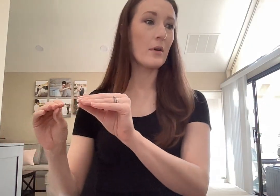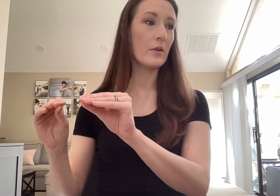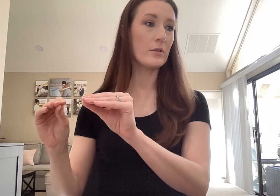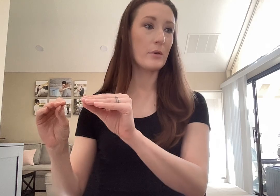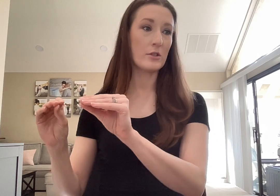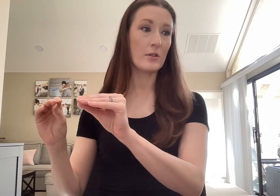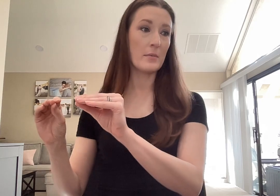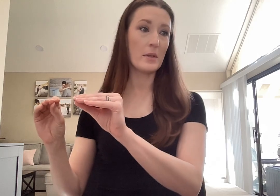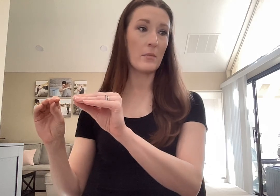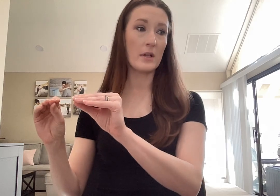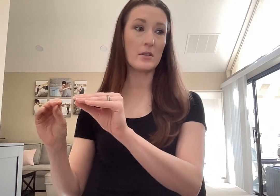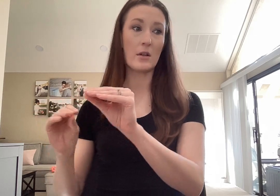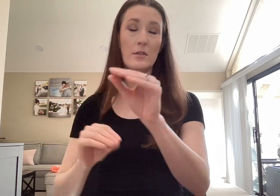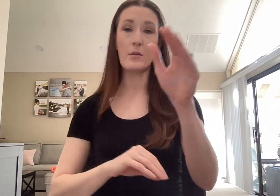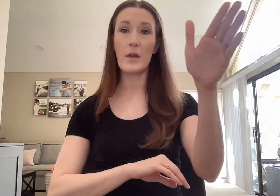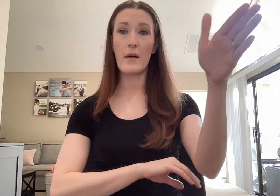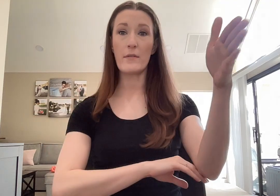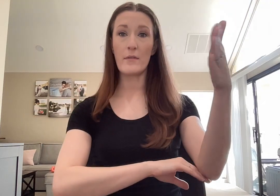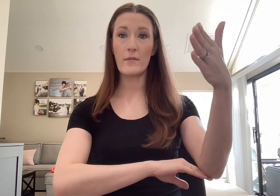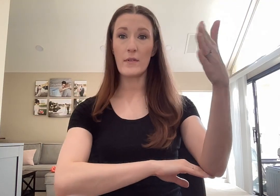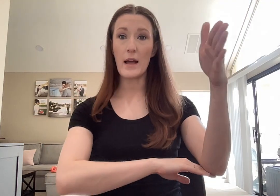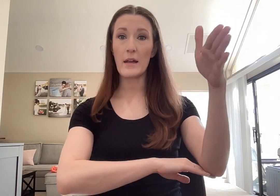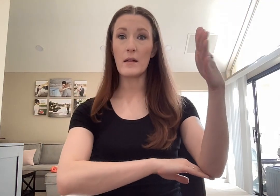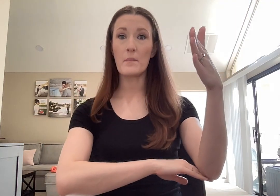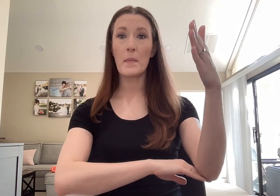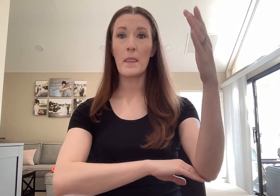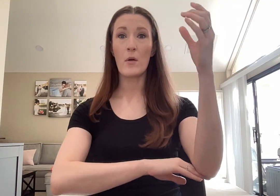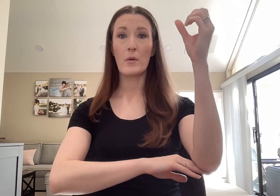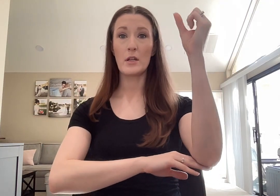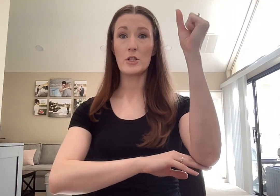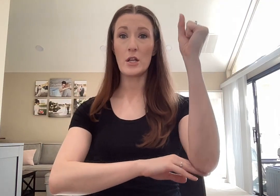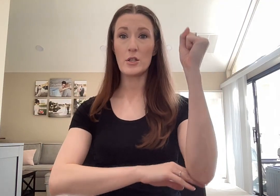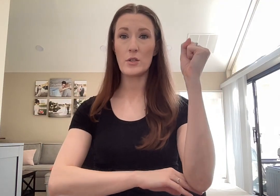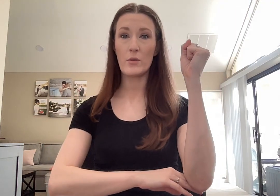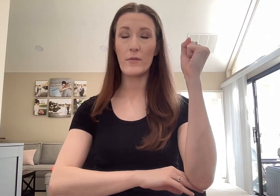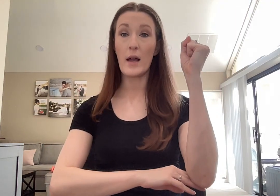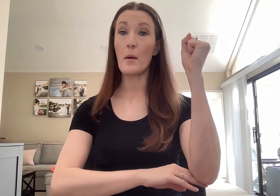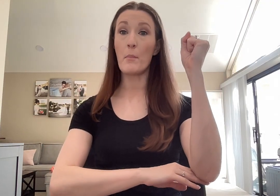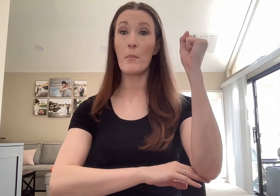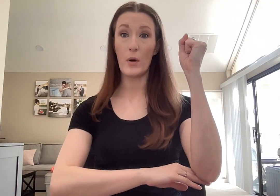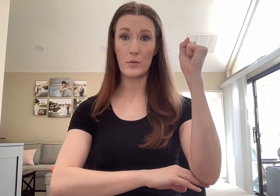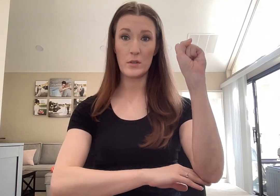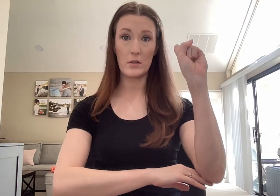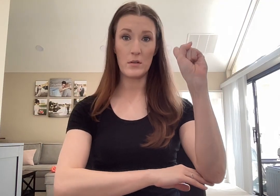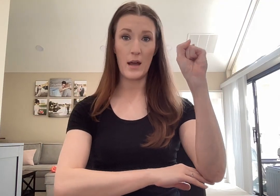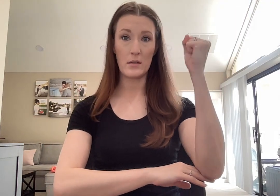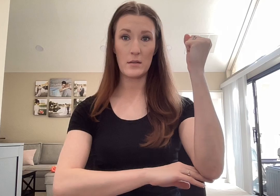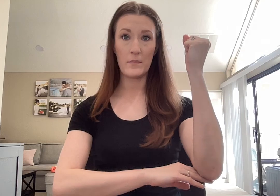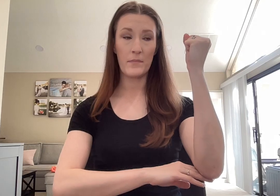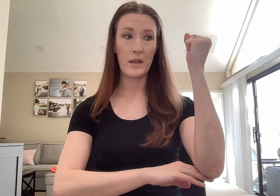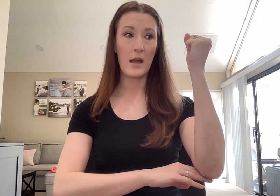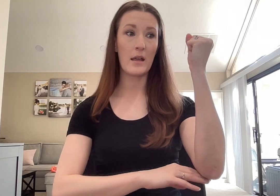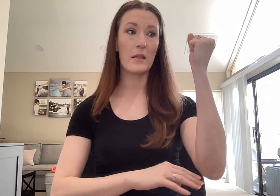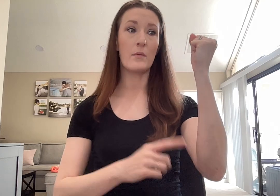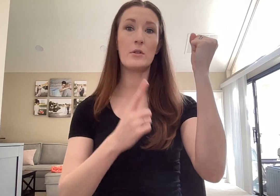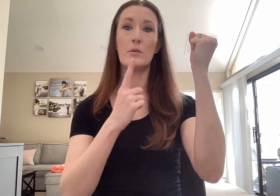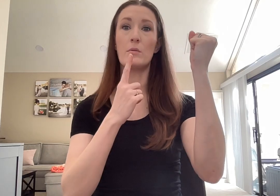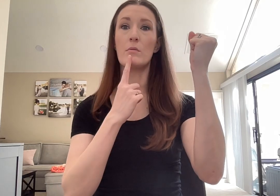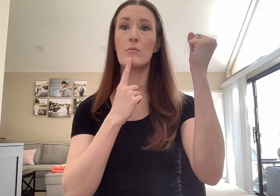Whose broad stripes and bright stars? So we have flag. We're going to change it to a flag post S. Okay, and then we do